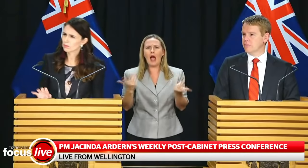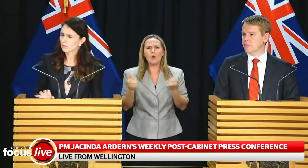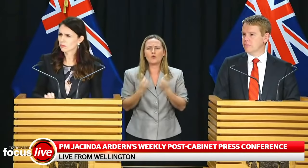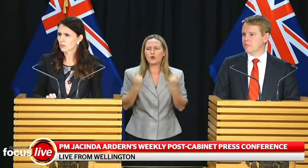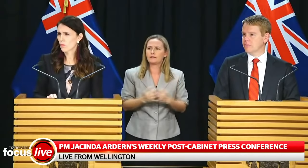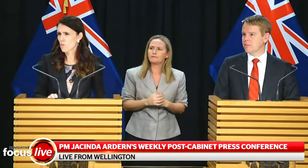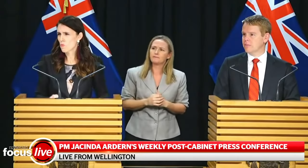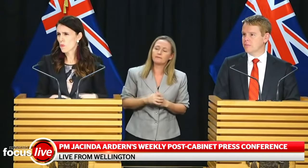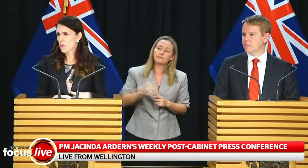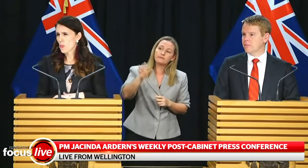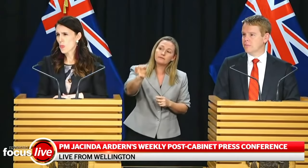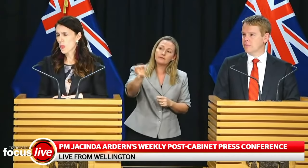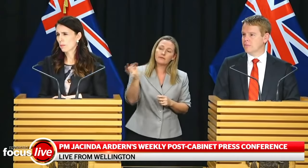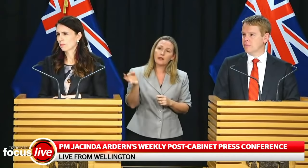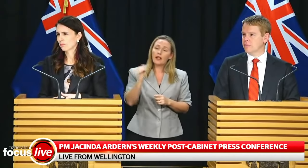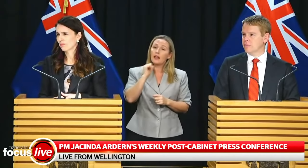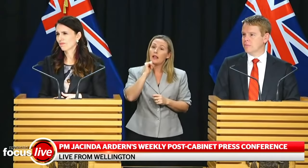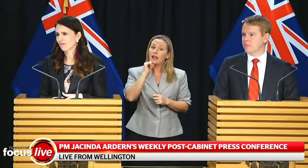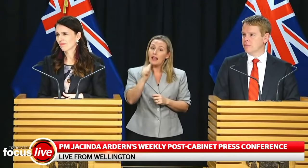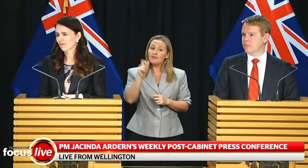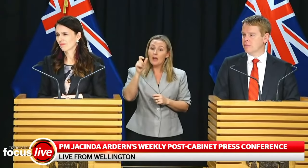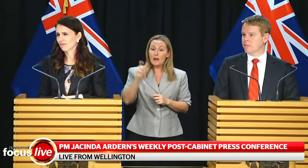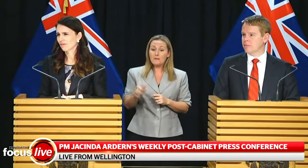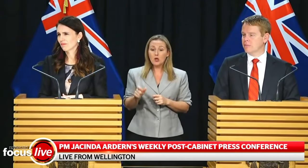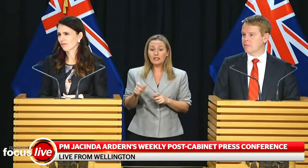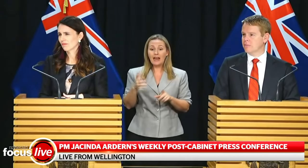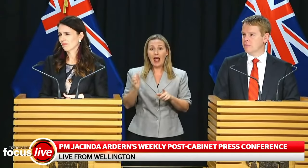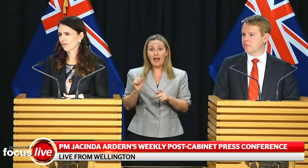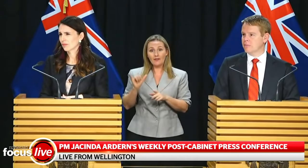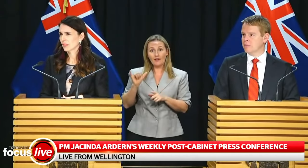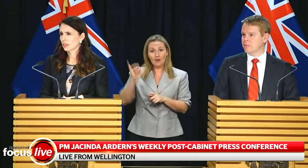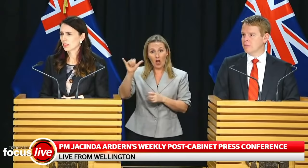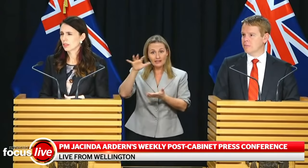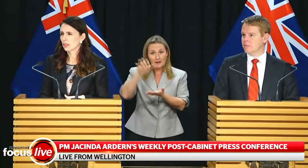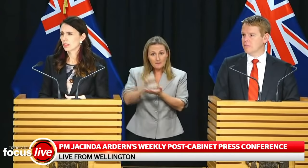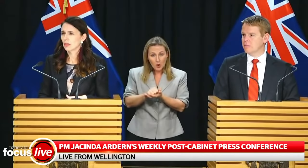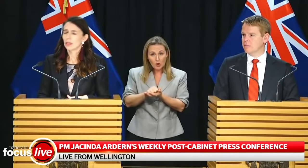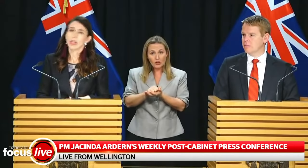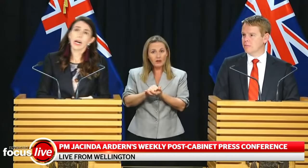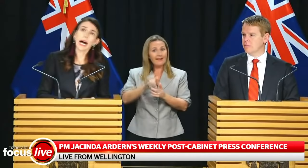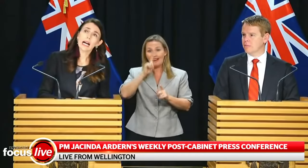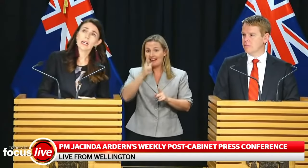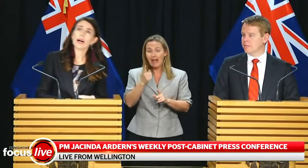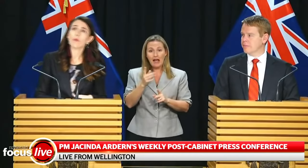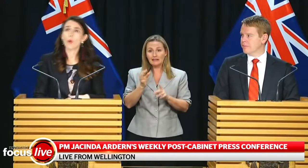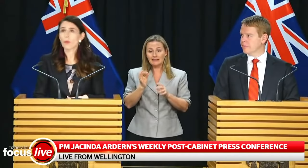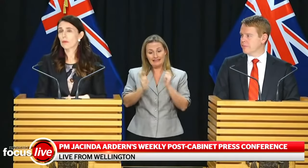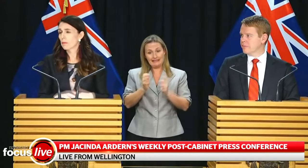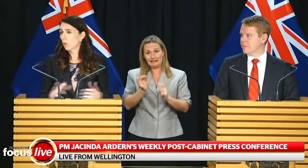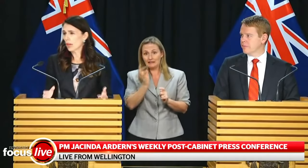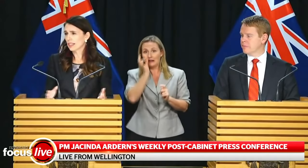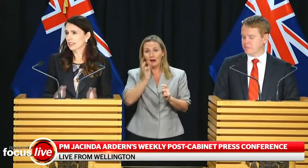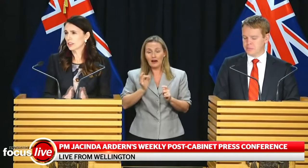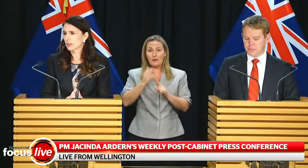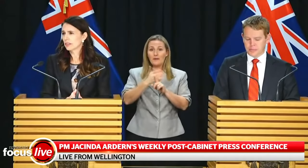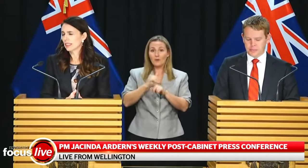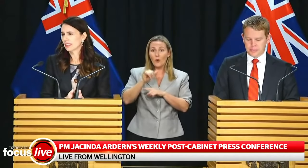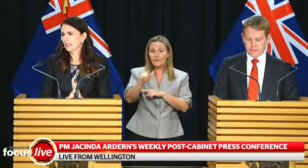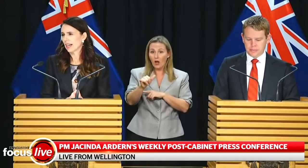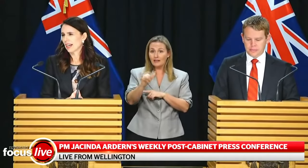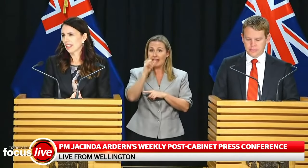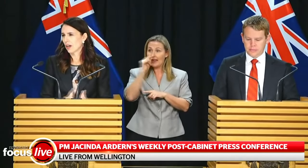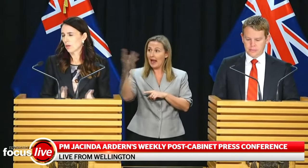someone has a flight but can't get a pre-departure test in time, they could come back and self-isolate, for example? What we would be more likely to